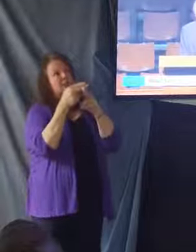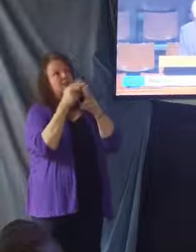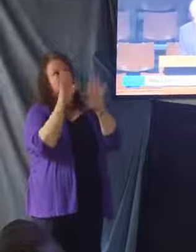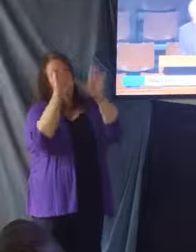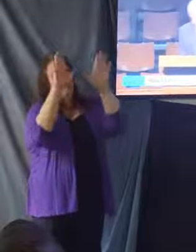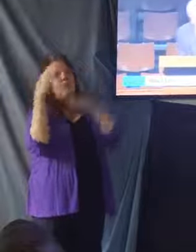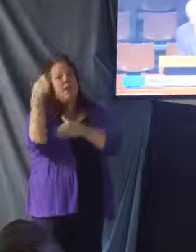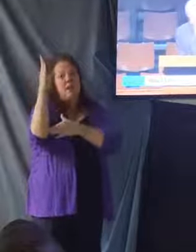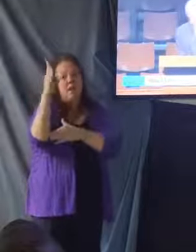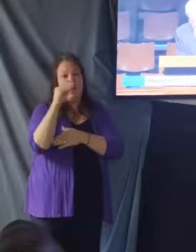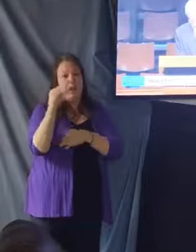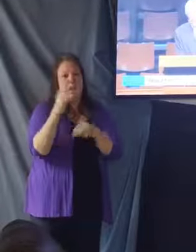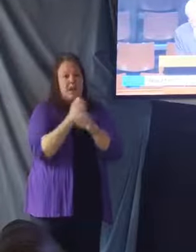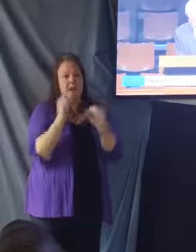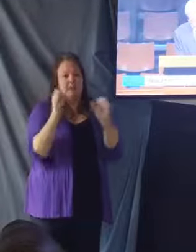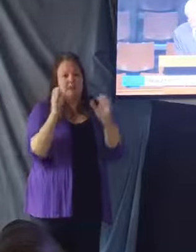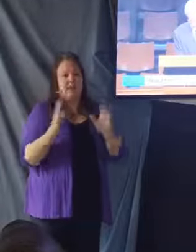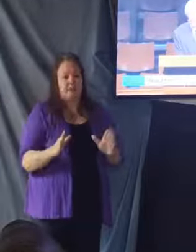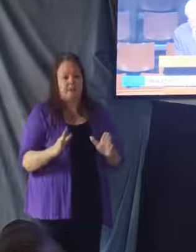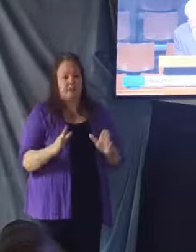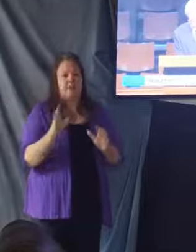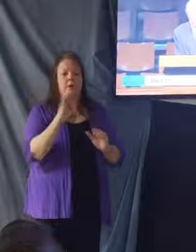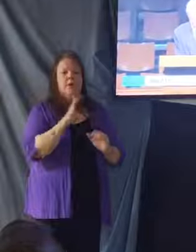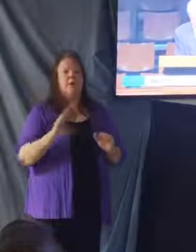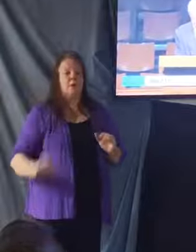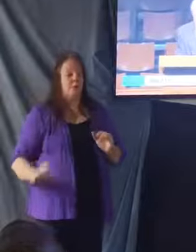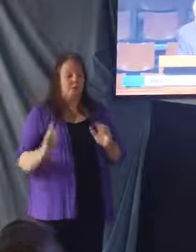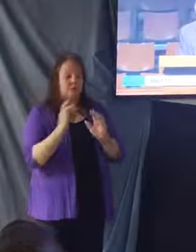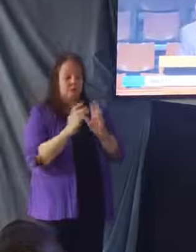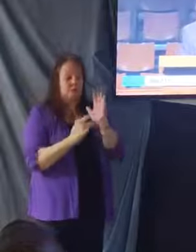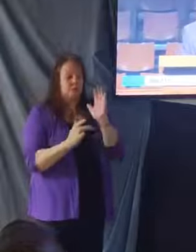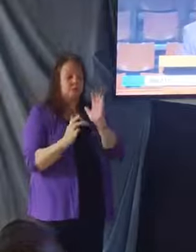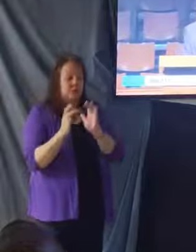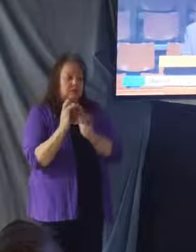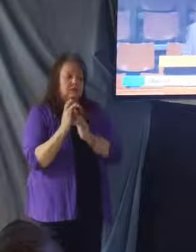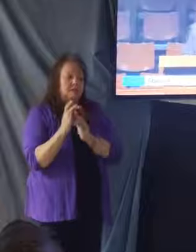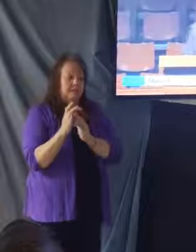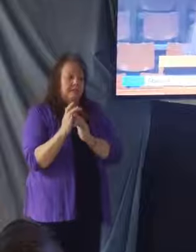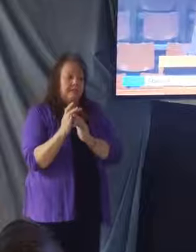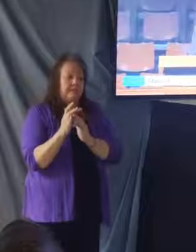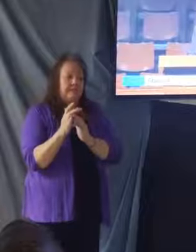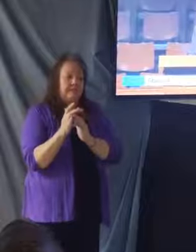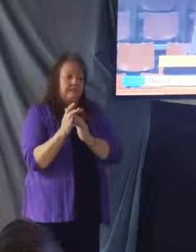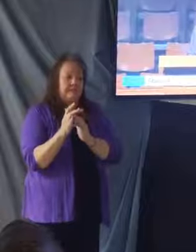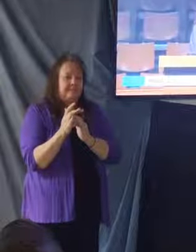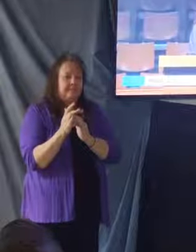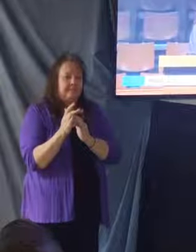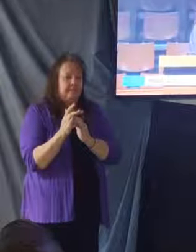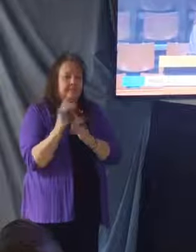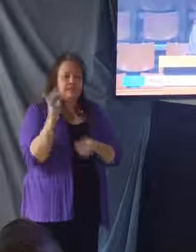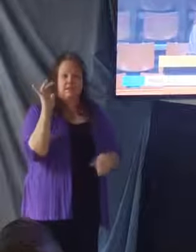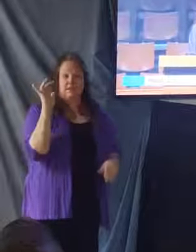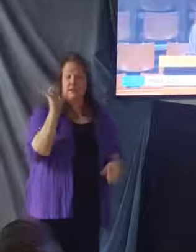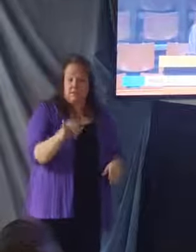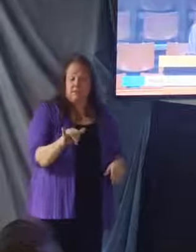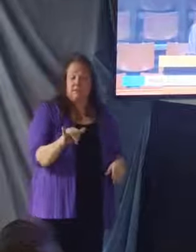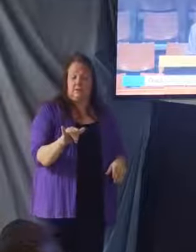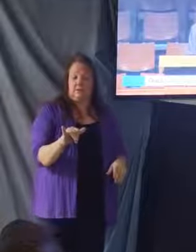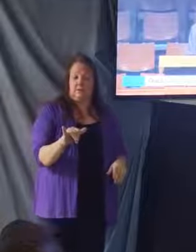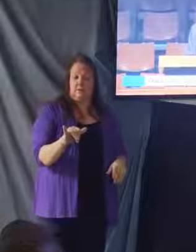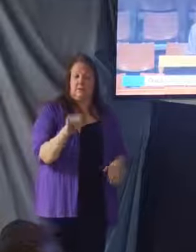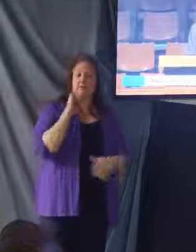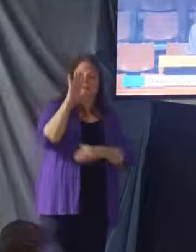God and Savior, Christ Jesus. And that is